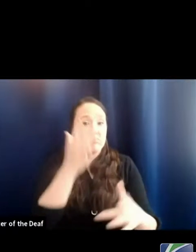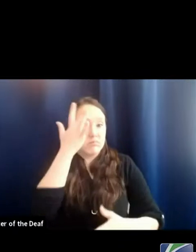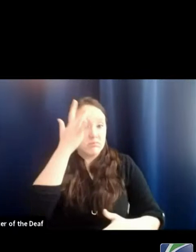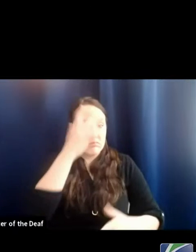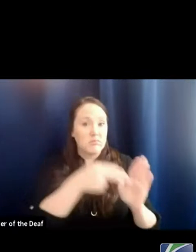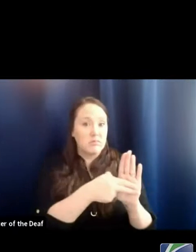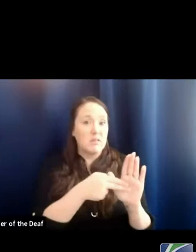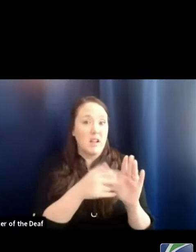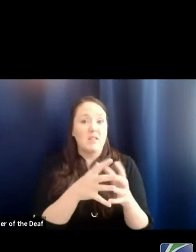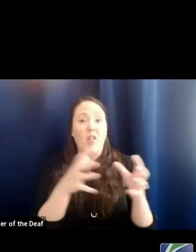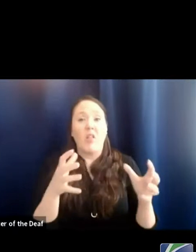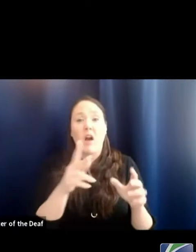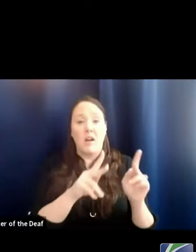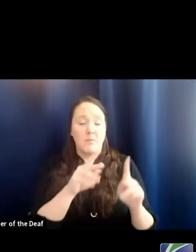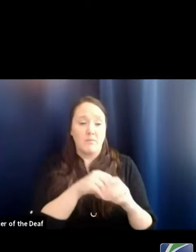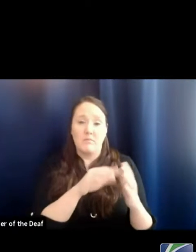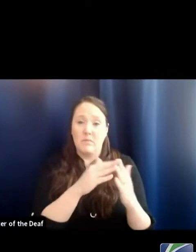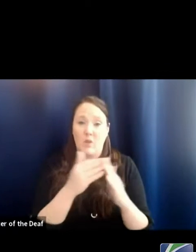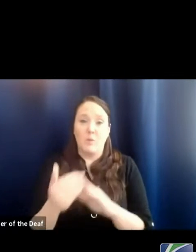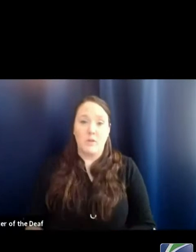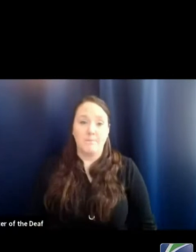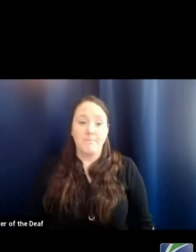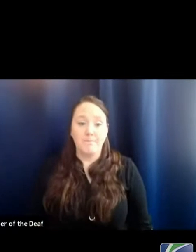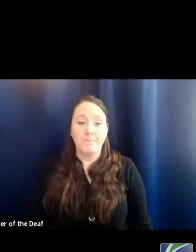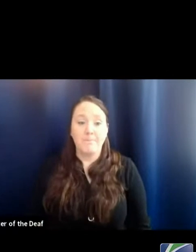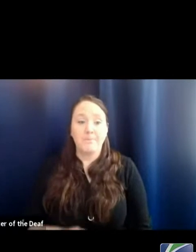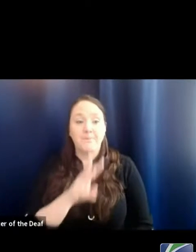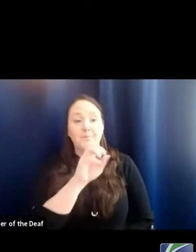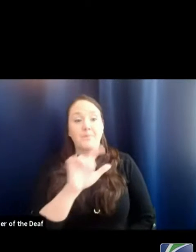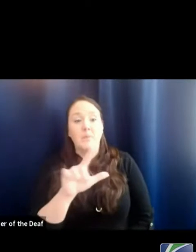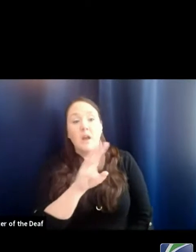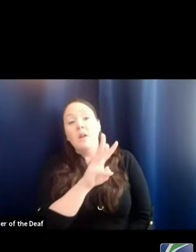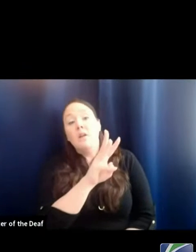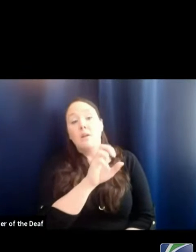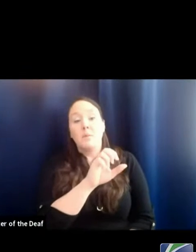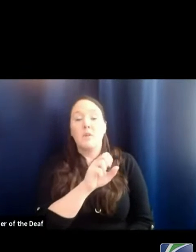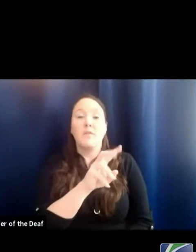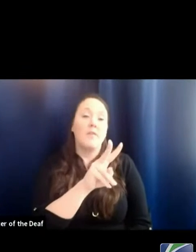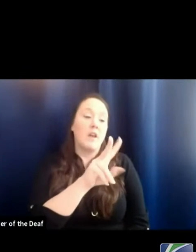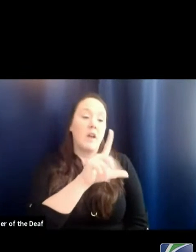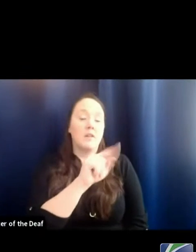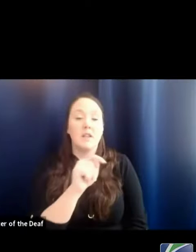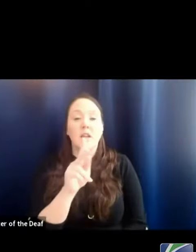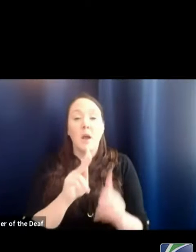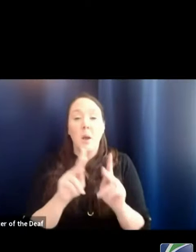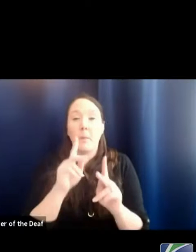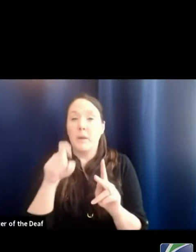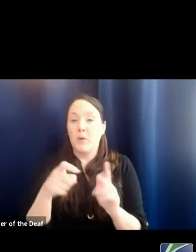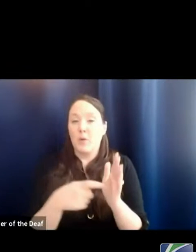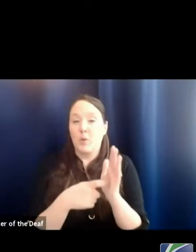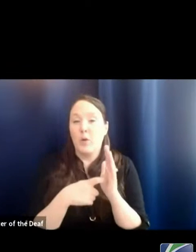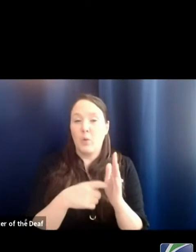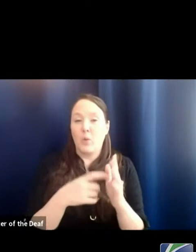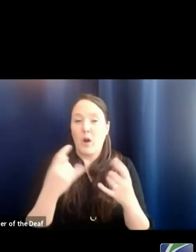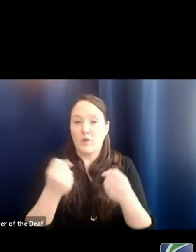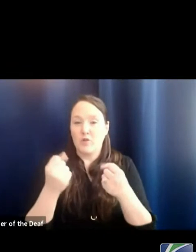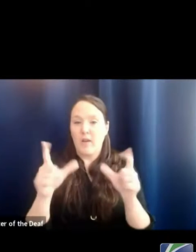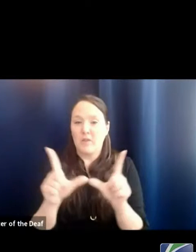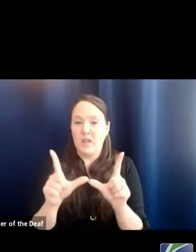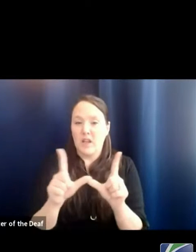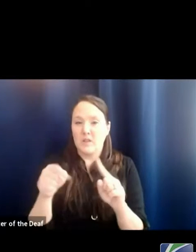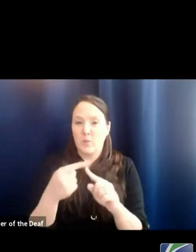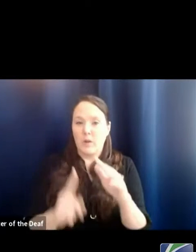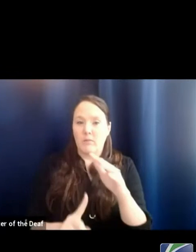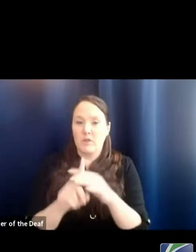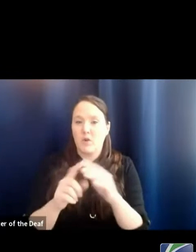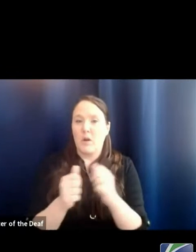in our community. From Will with WBLT, do folks need driver's licenses when they show up to get shots? And how are you making